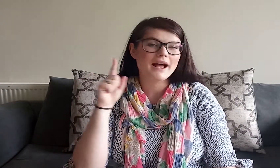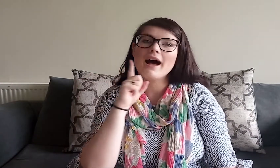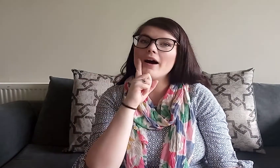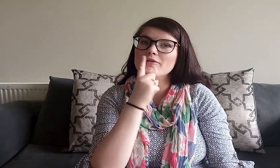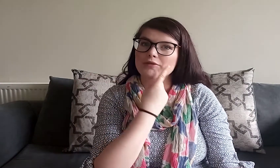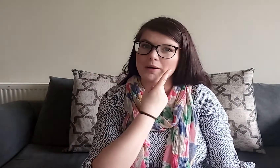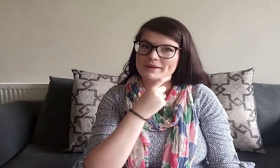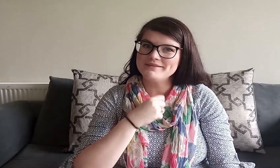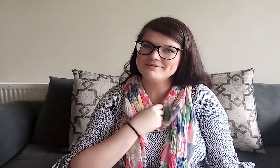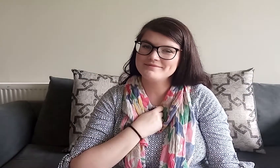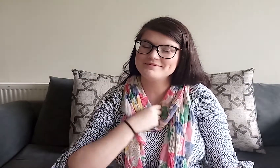A robin.